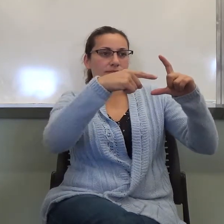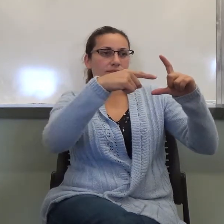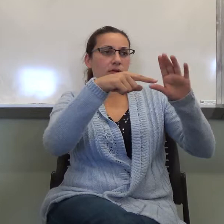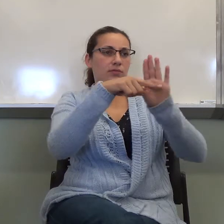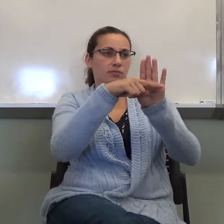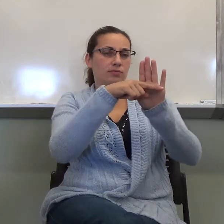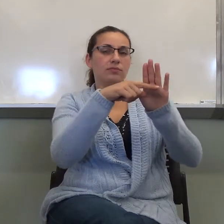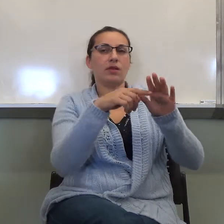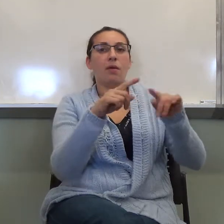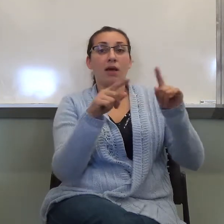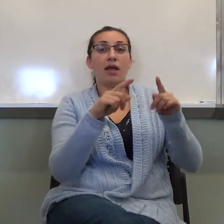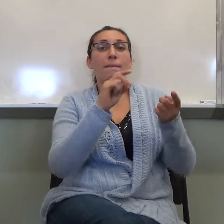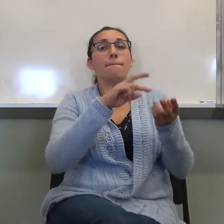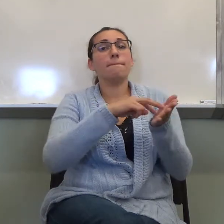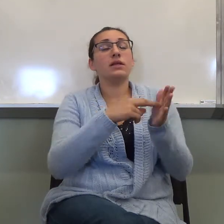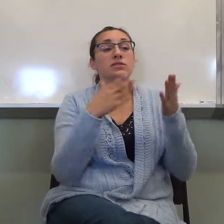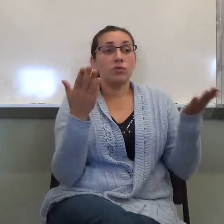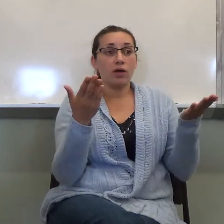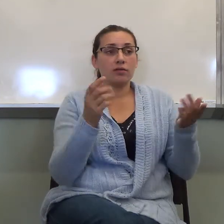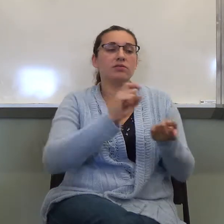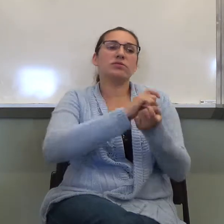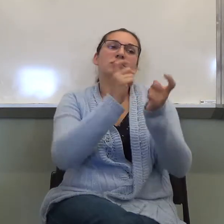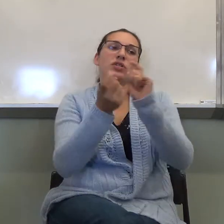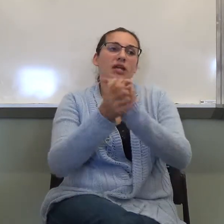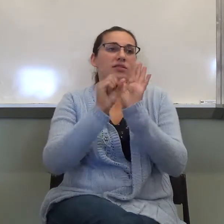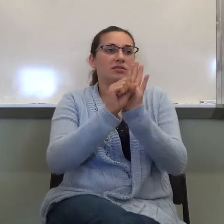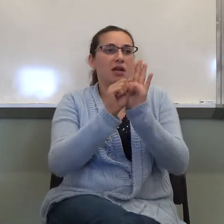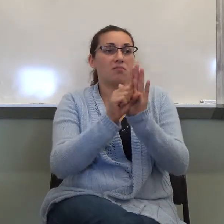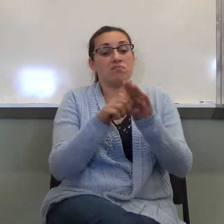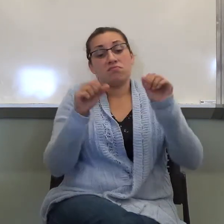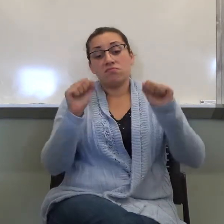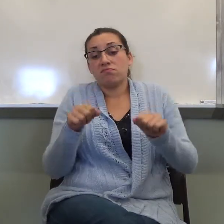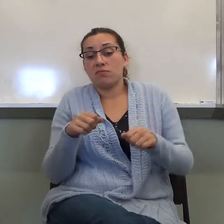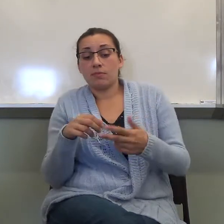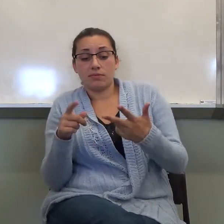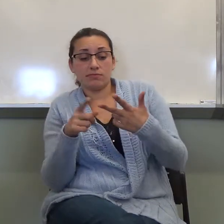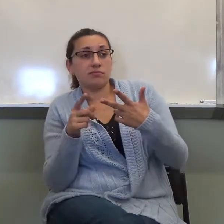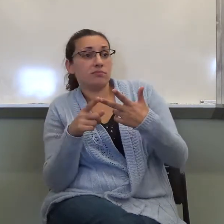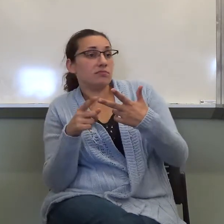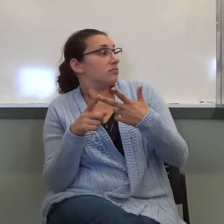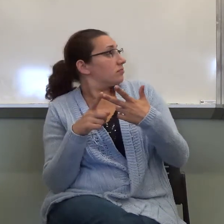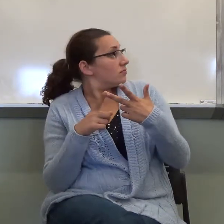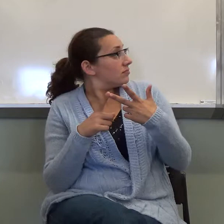means change sign. Could be this. This is a kind of interesting one.